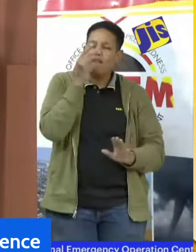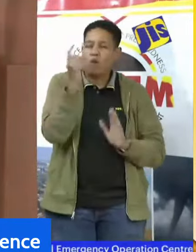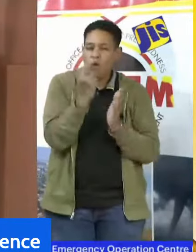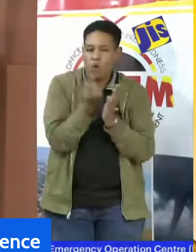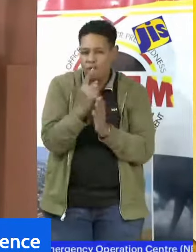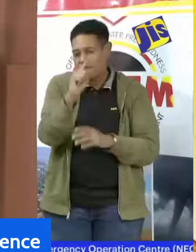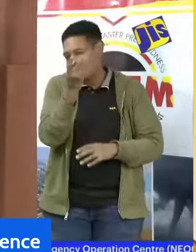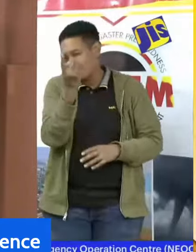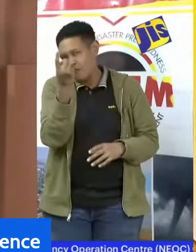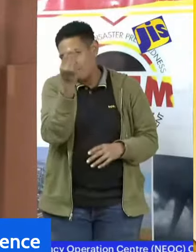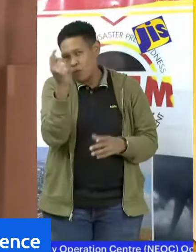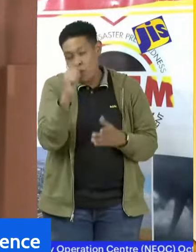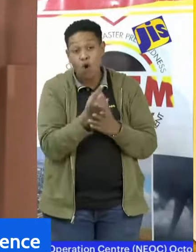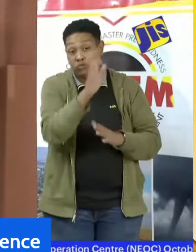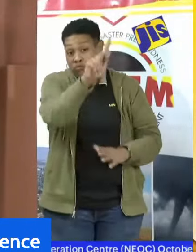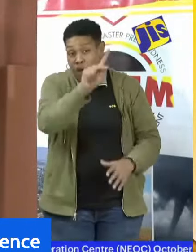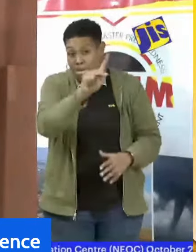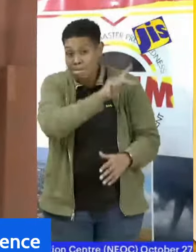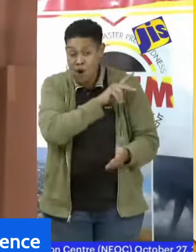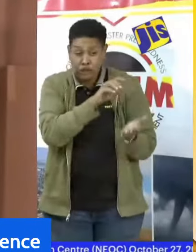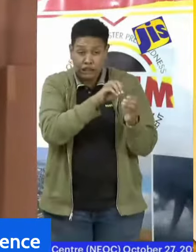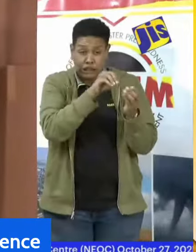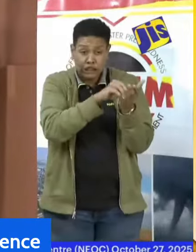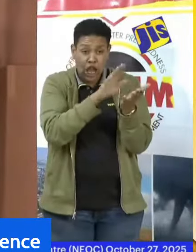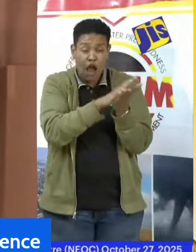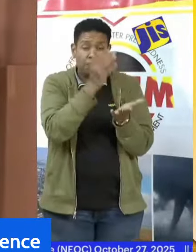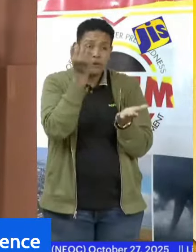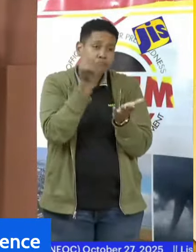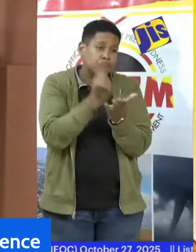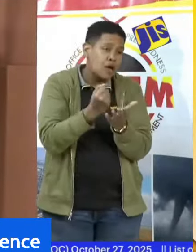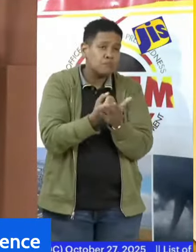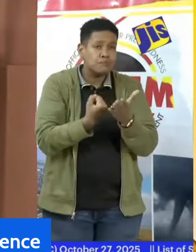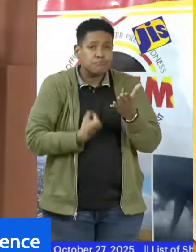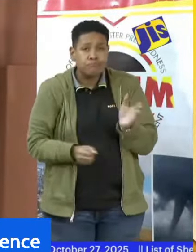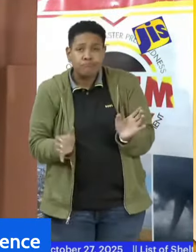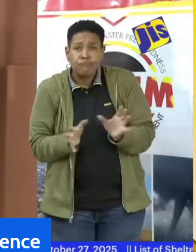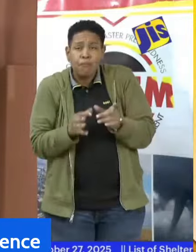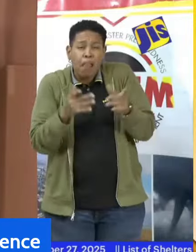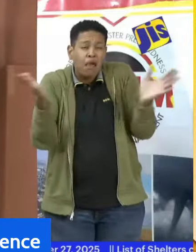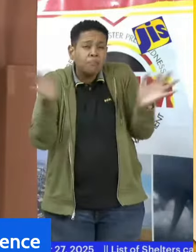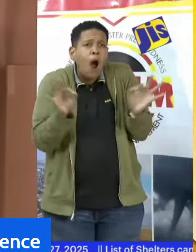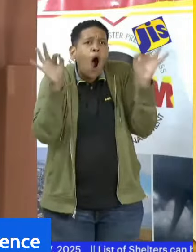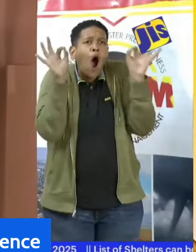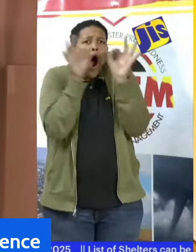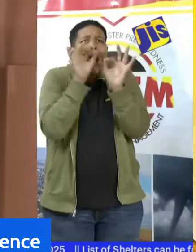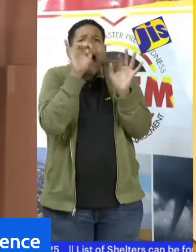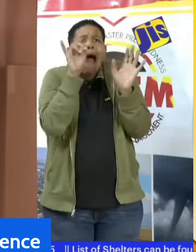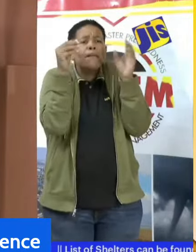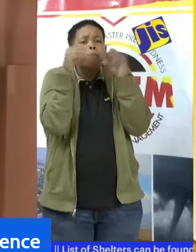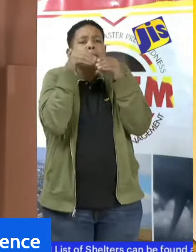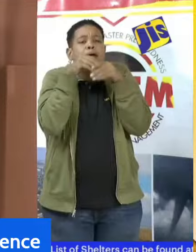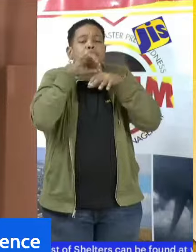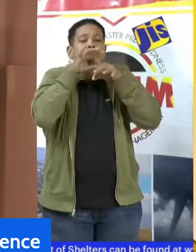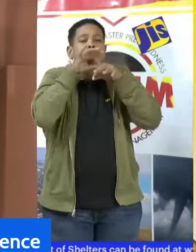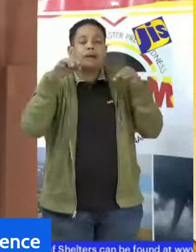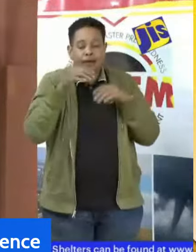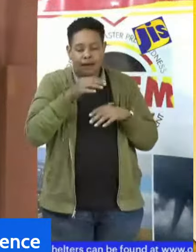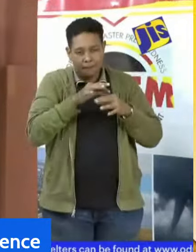that your personal documents, important documents, are well